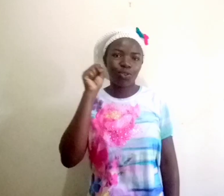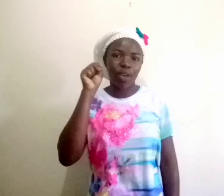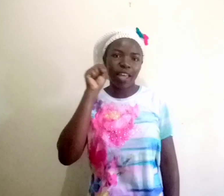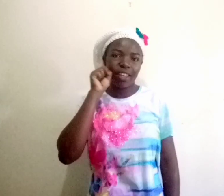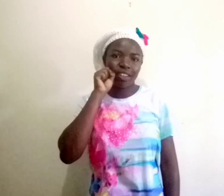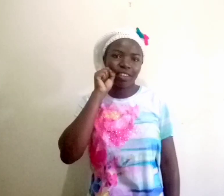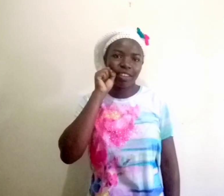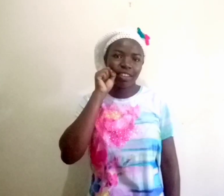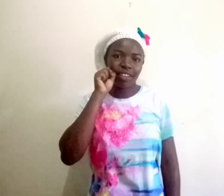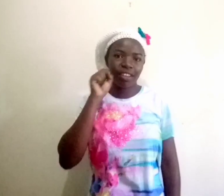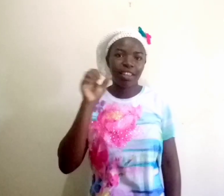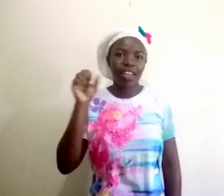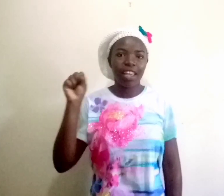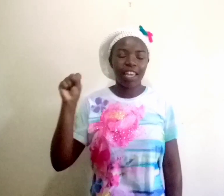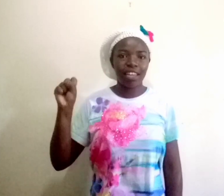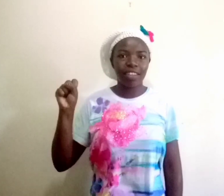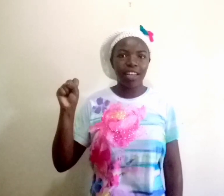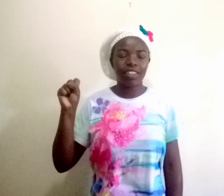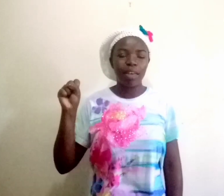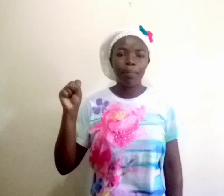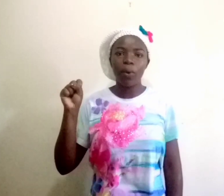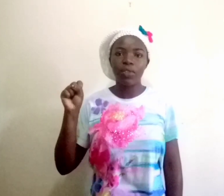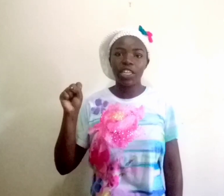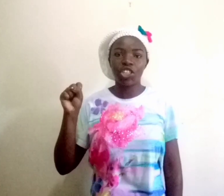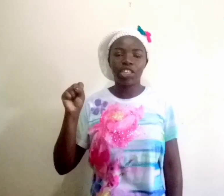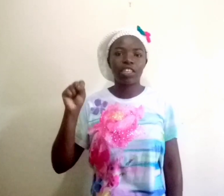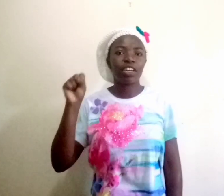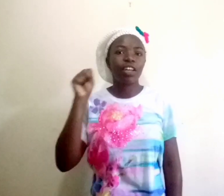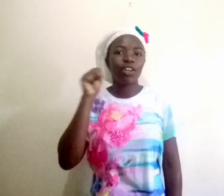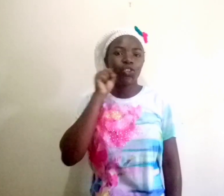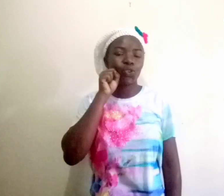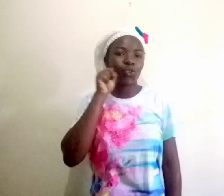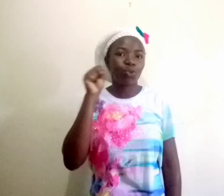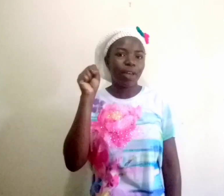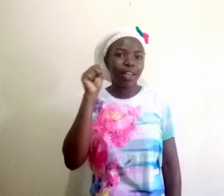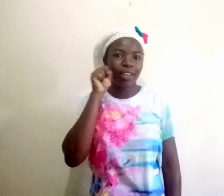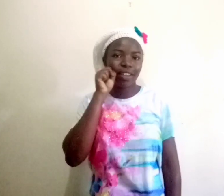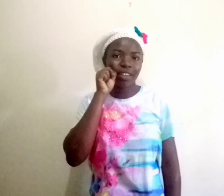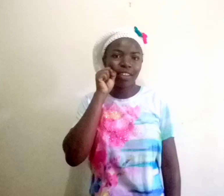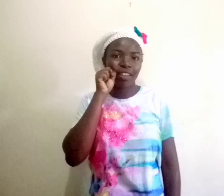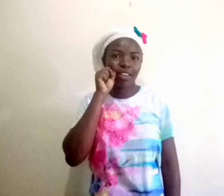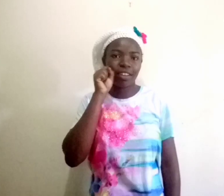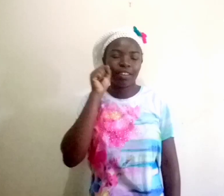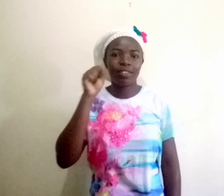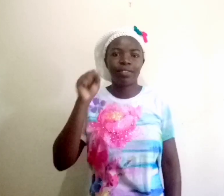Joshua. S hand shape on the cheek, Joshua,